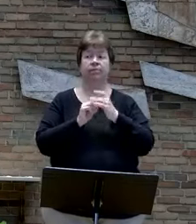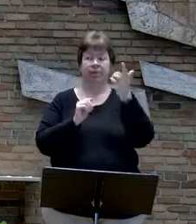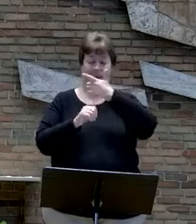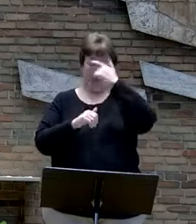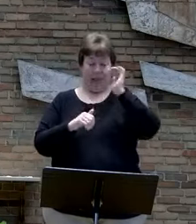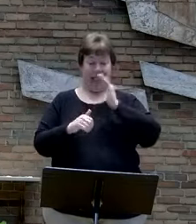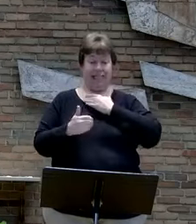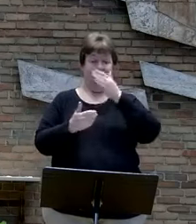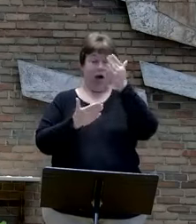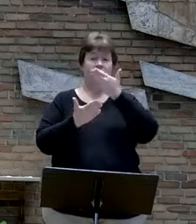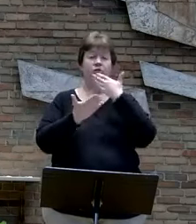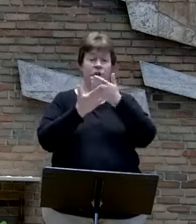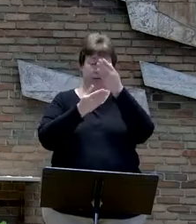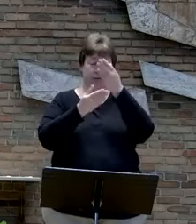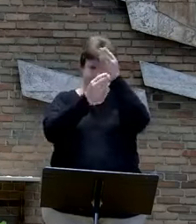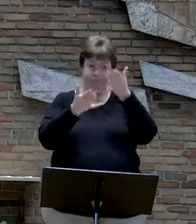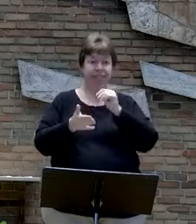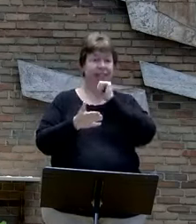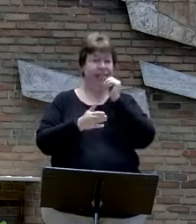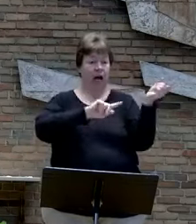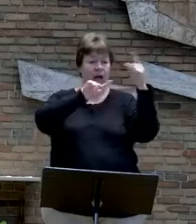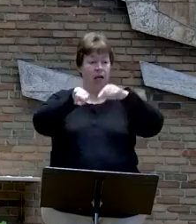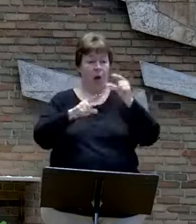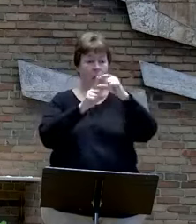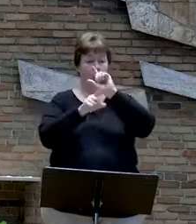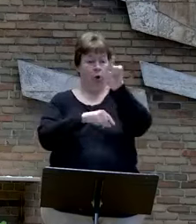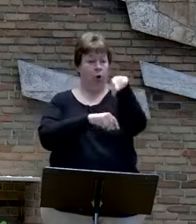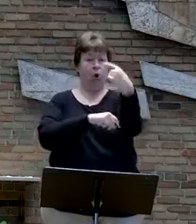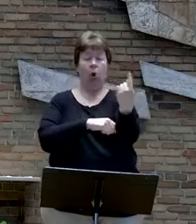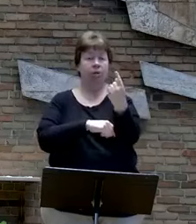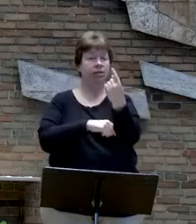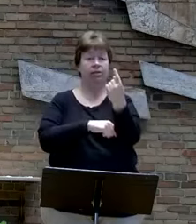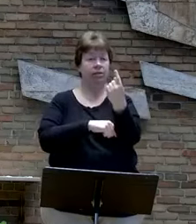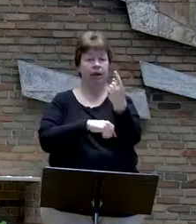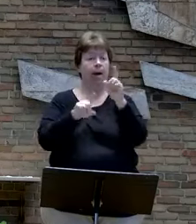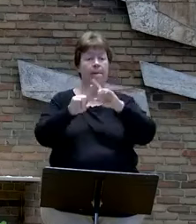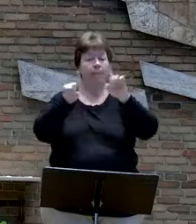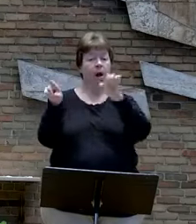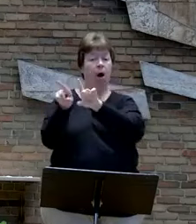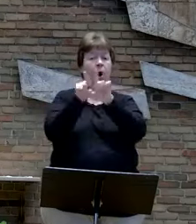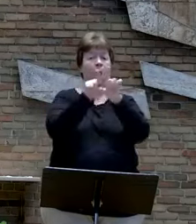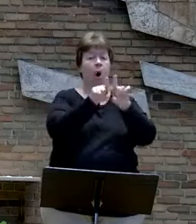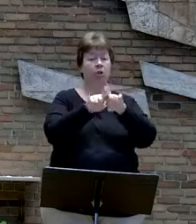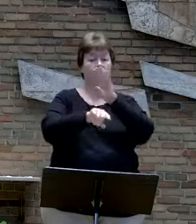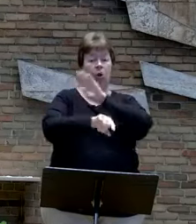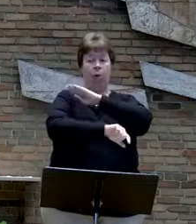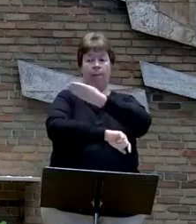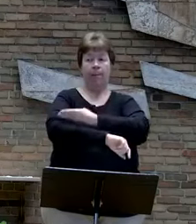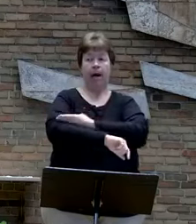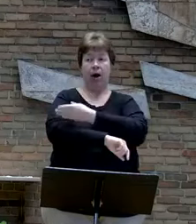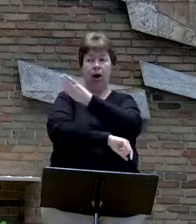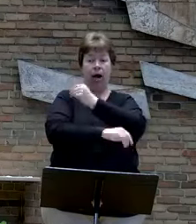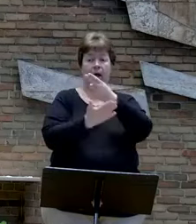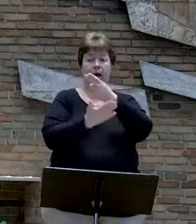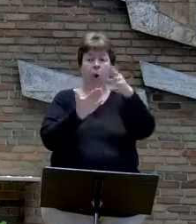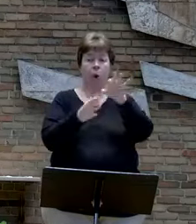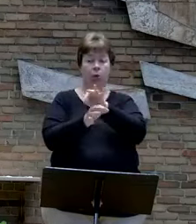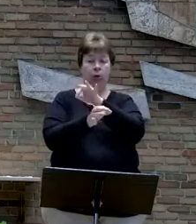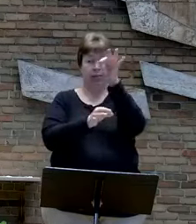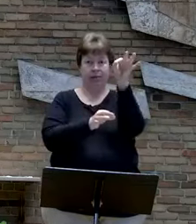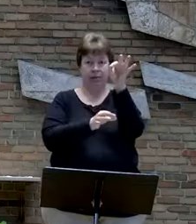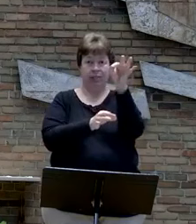our gospel did not come to you in word alone, but also in power, and in the Holy